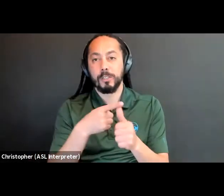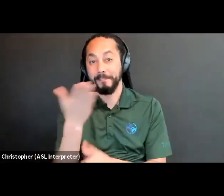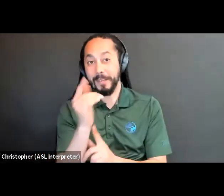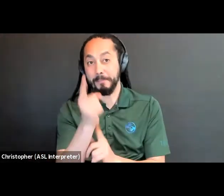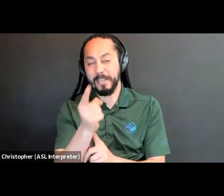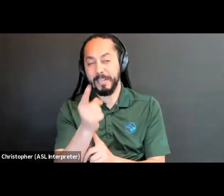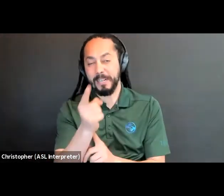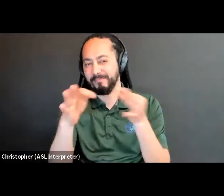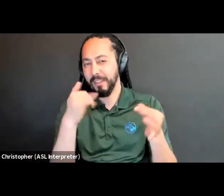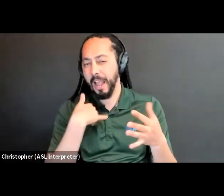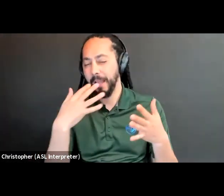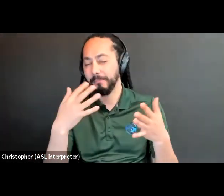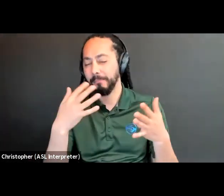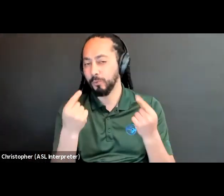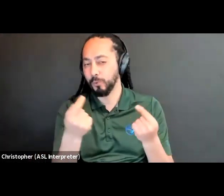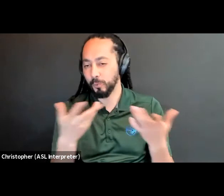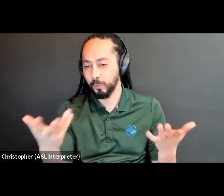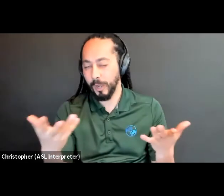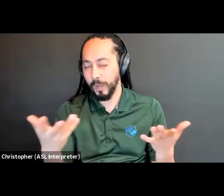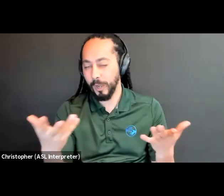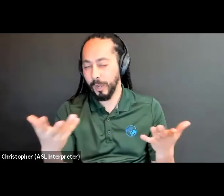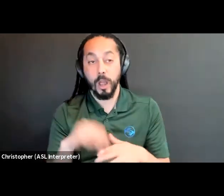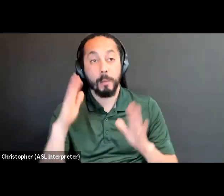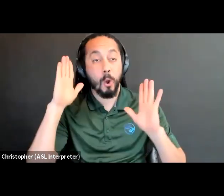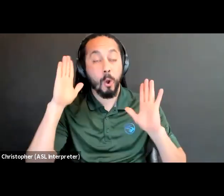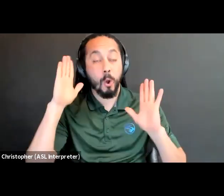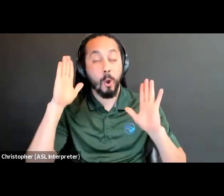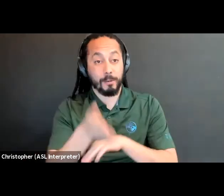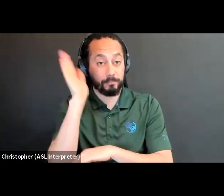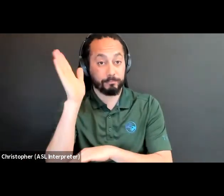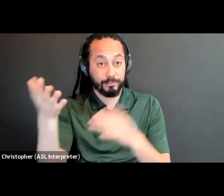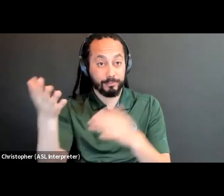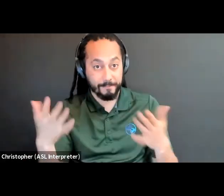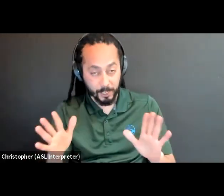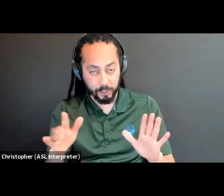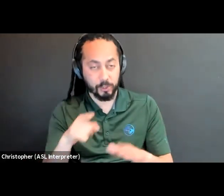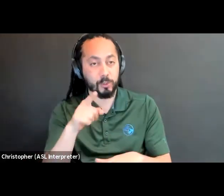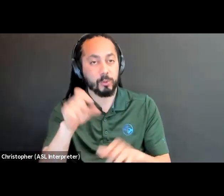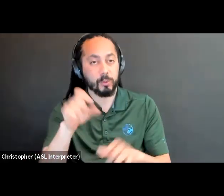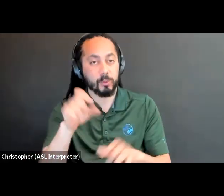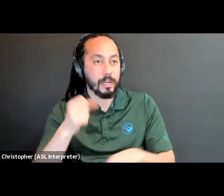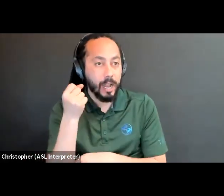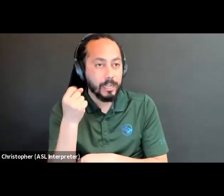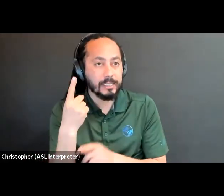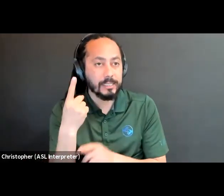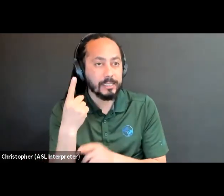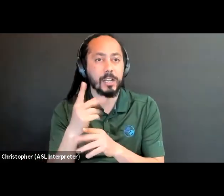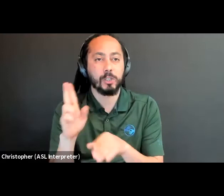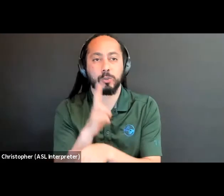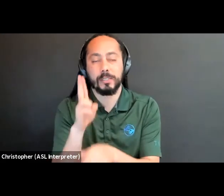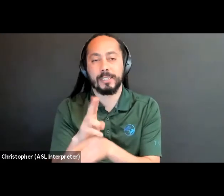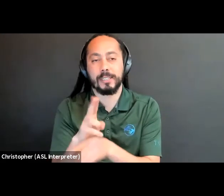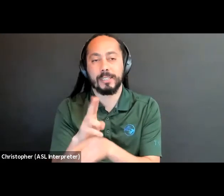We're hoping that by the end of this little segment, you'll be better able to assess the utility of this